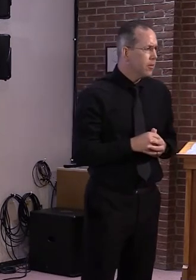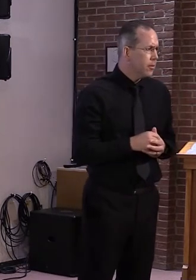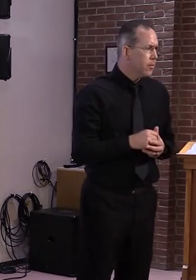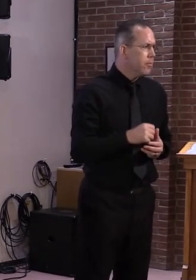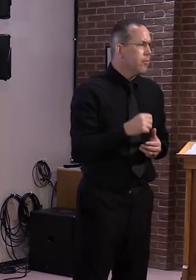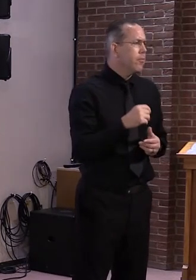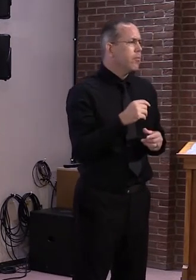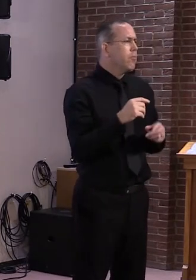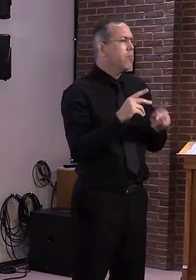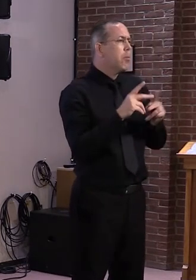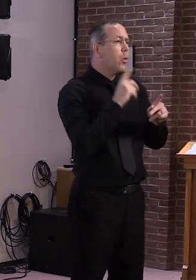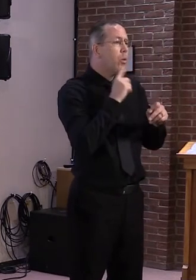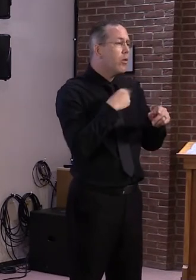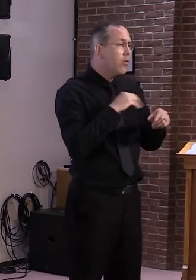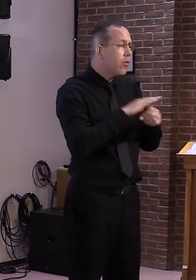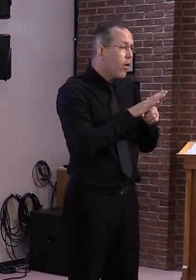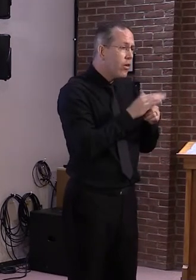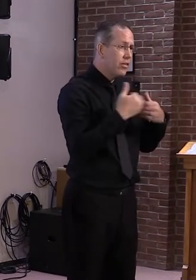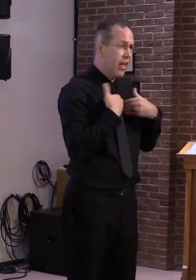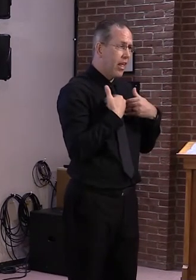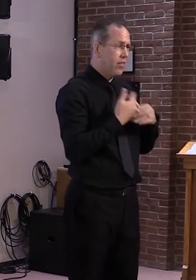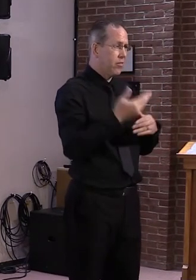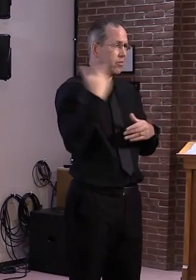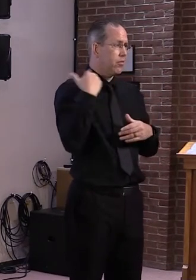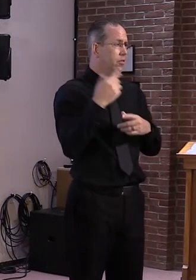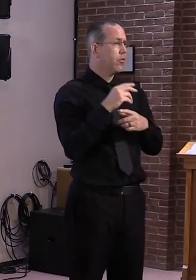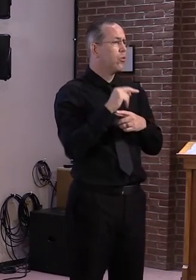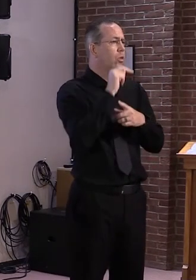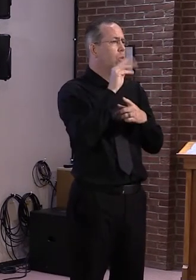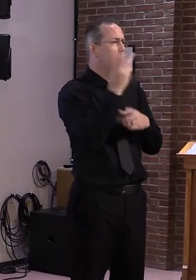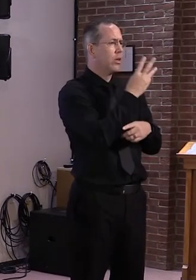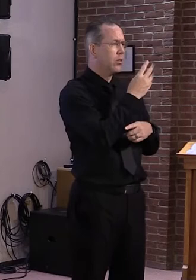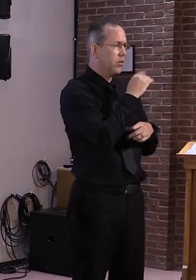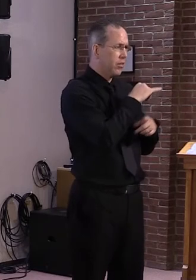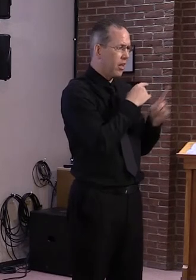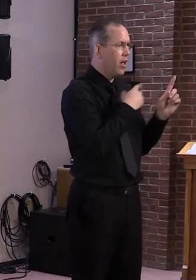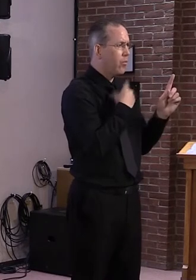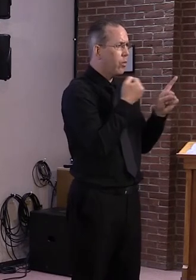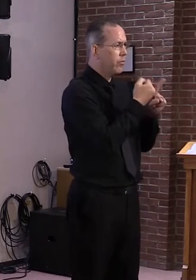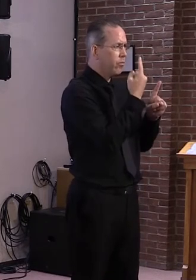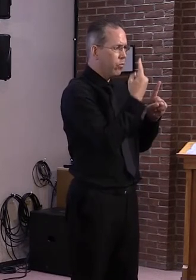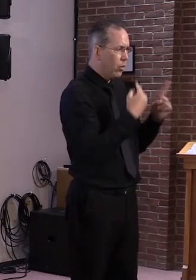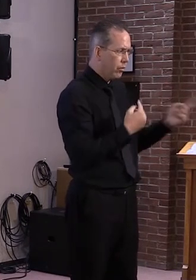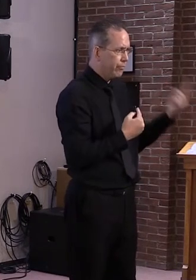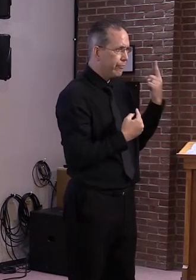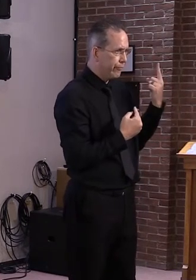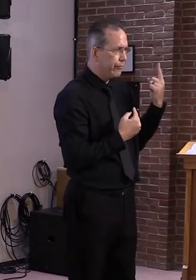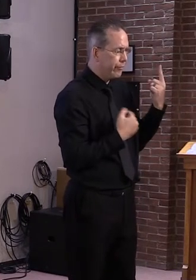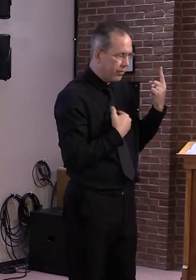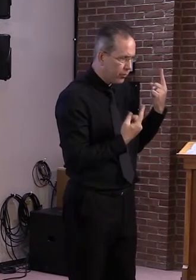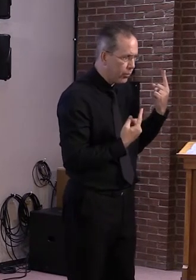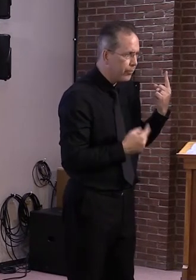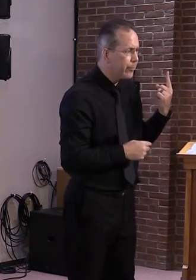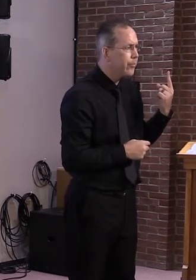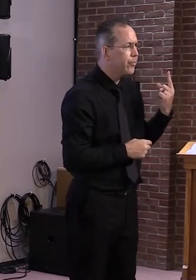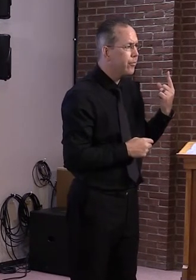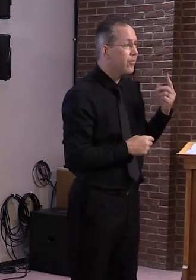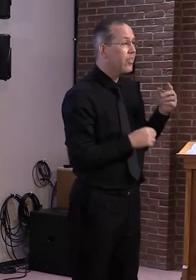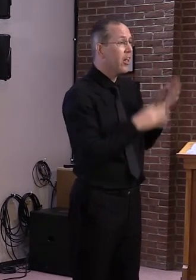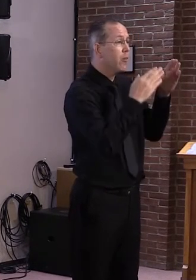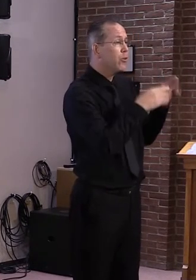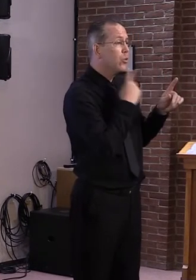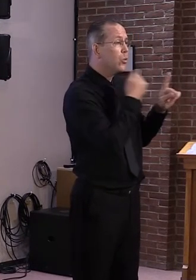on Wednesday at Northwest. As you recall, that individual was tested on the 19th. It